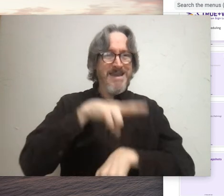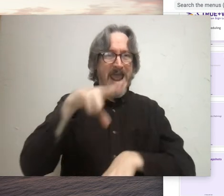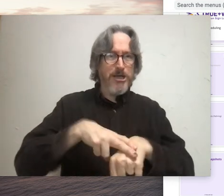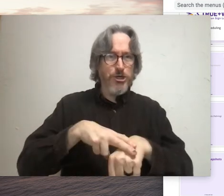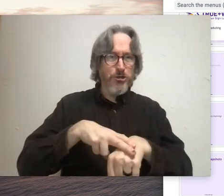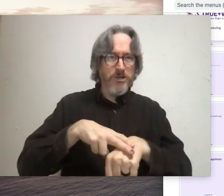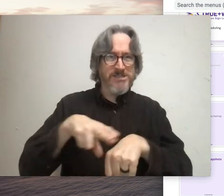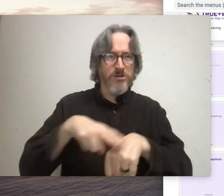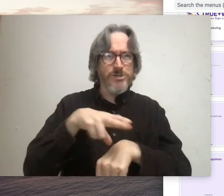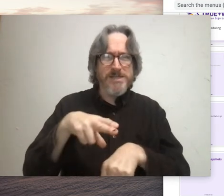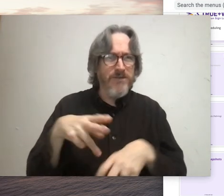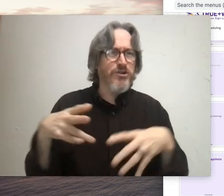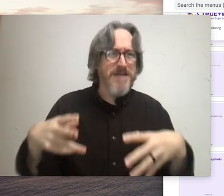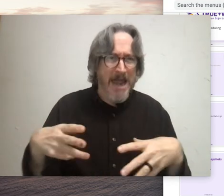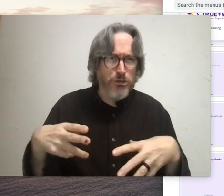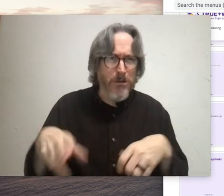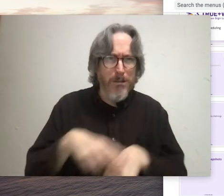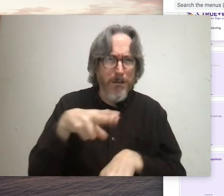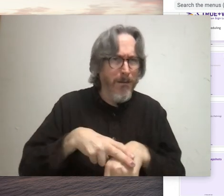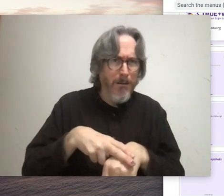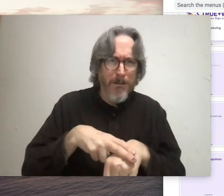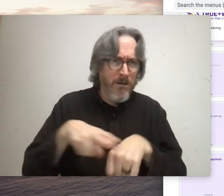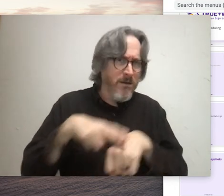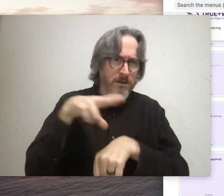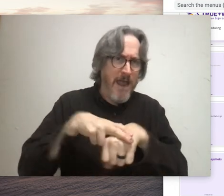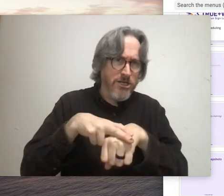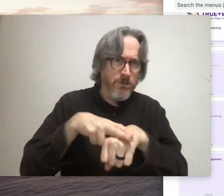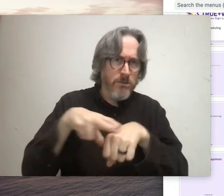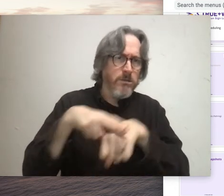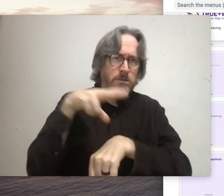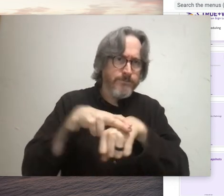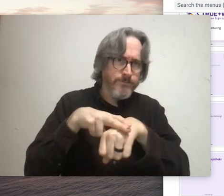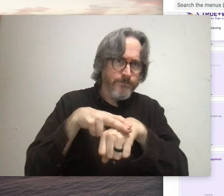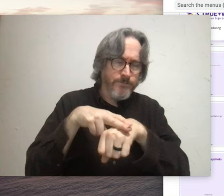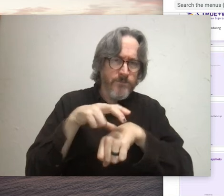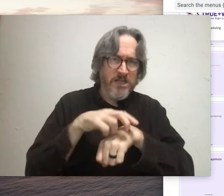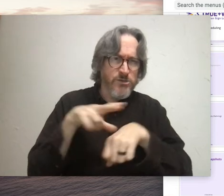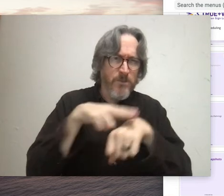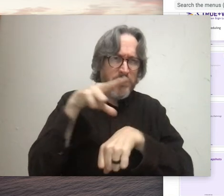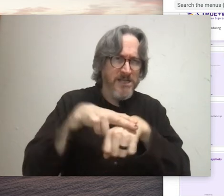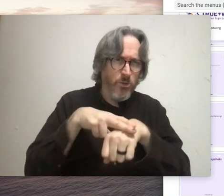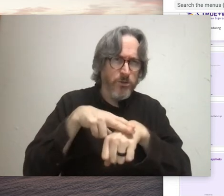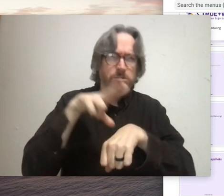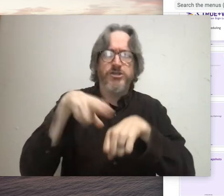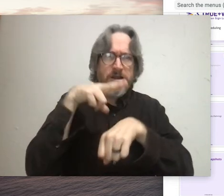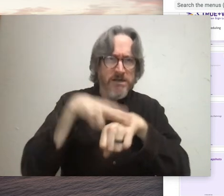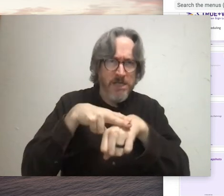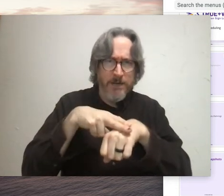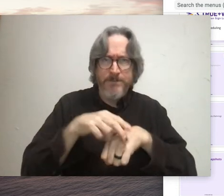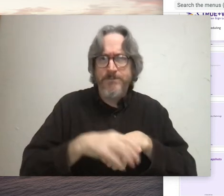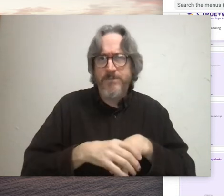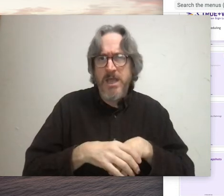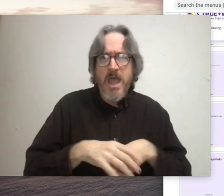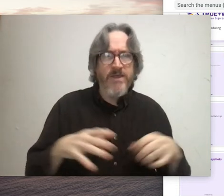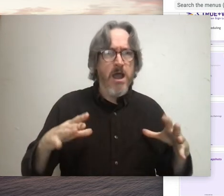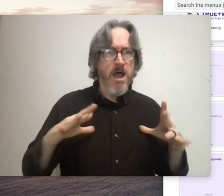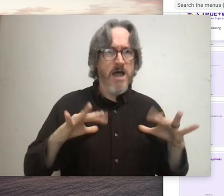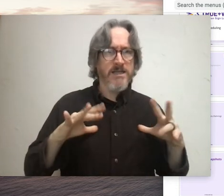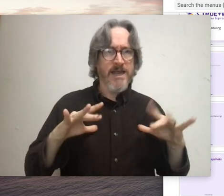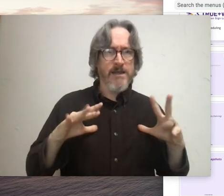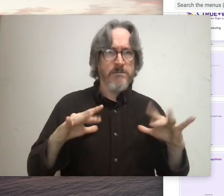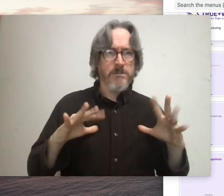National is also the sign for natural, national. It's sort of a placeholder generic sign. And